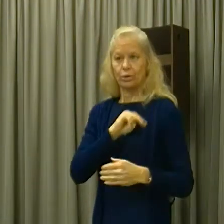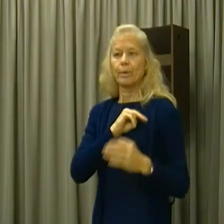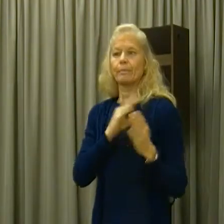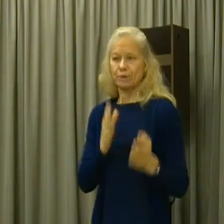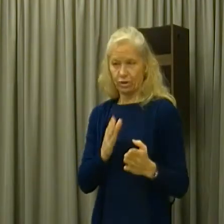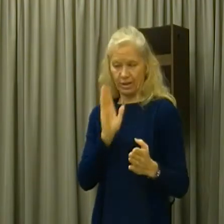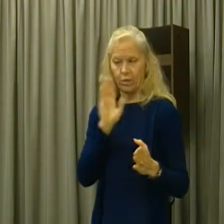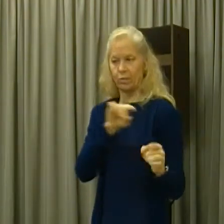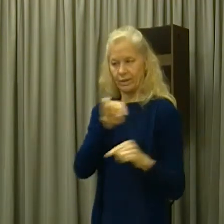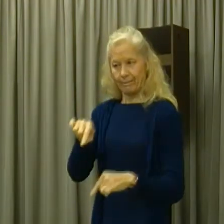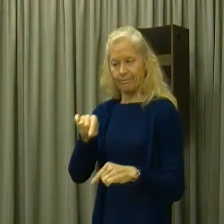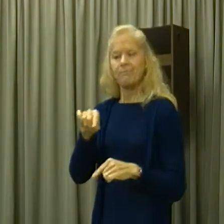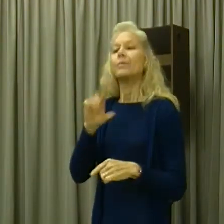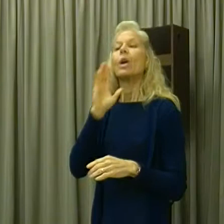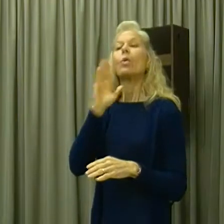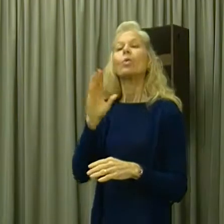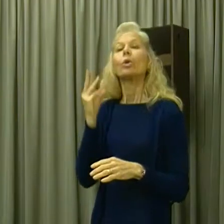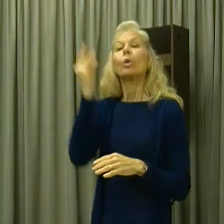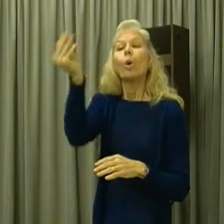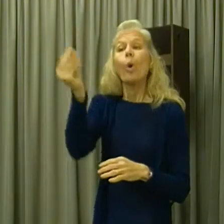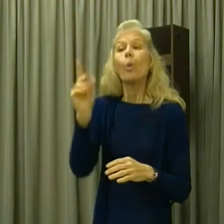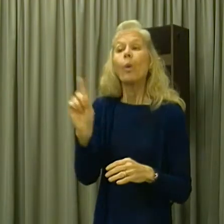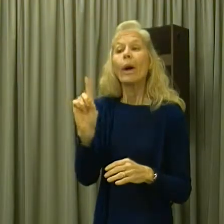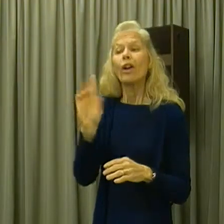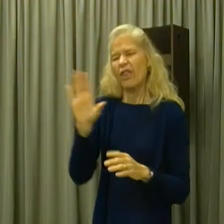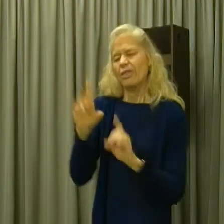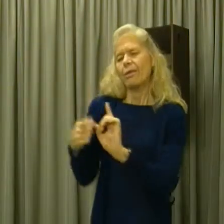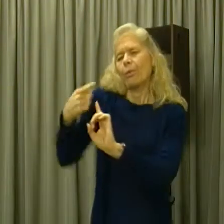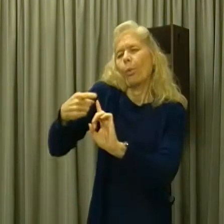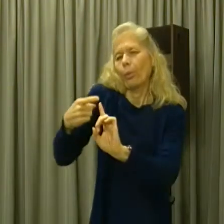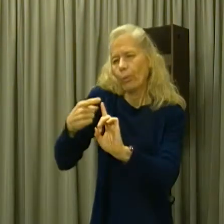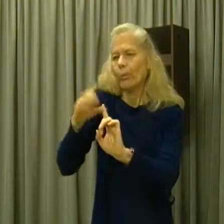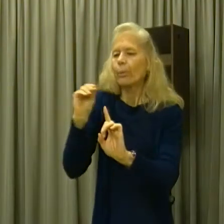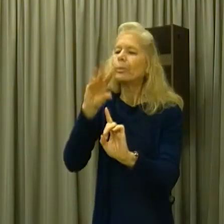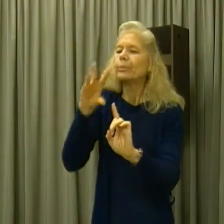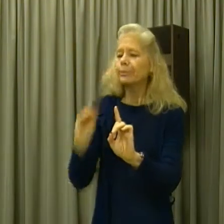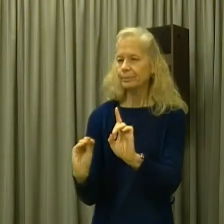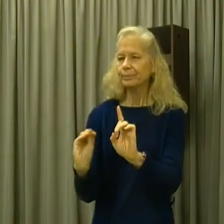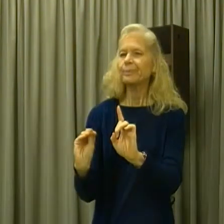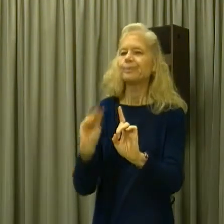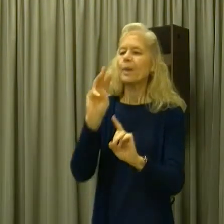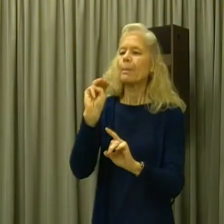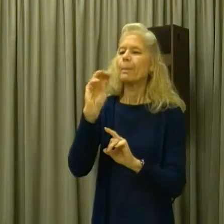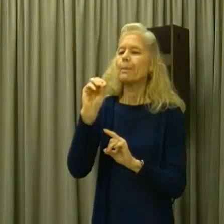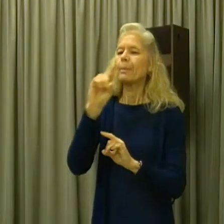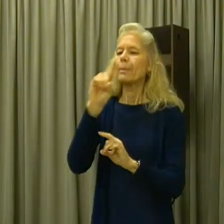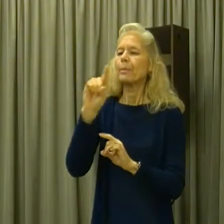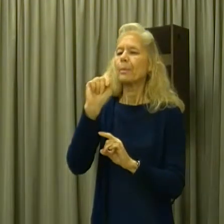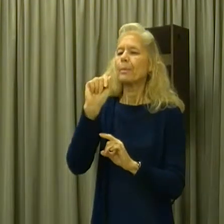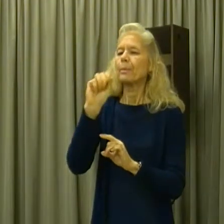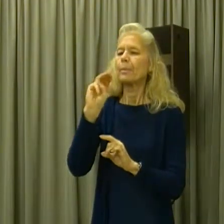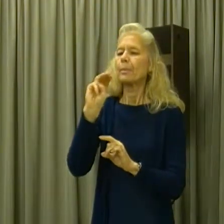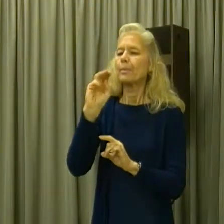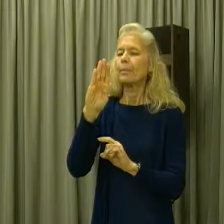Commission. And we look forward to that. Any other praises this morning?